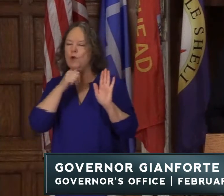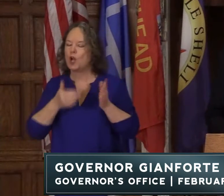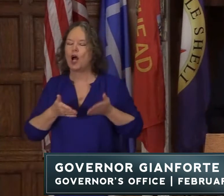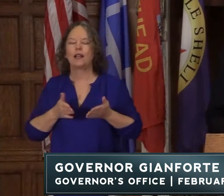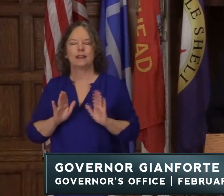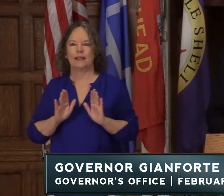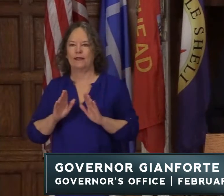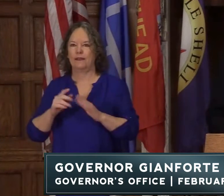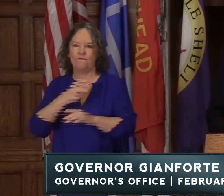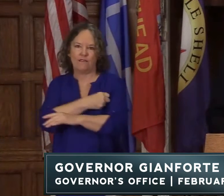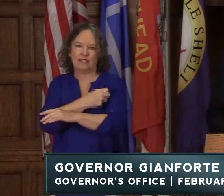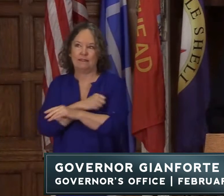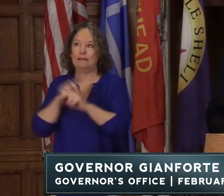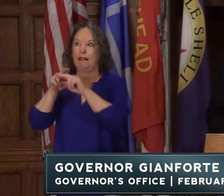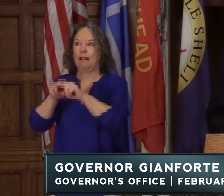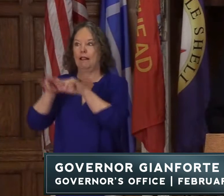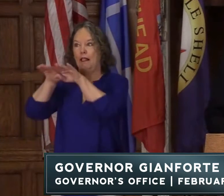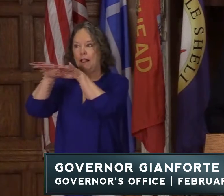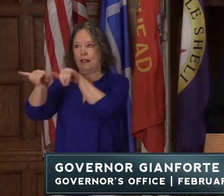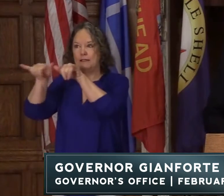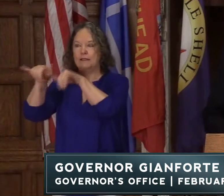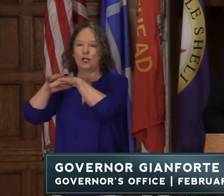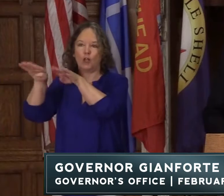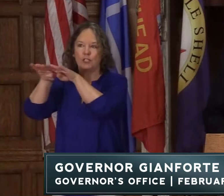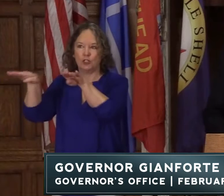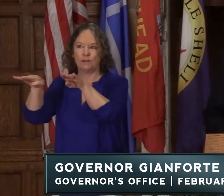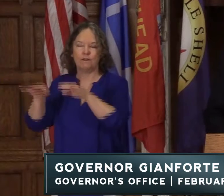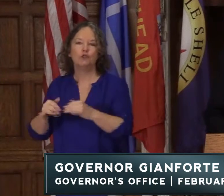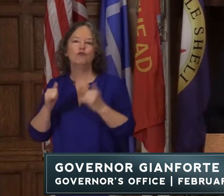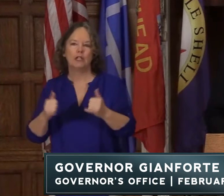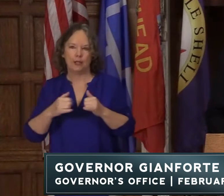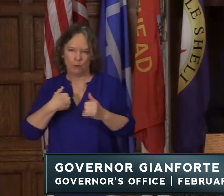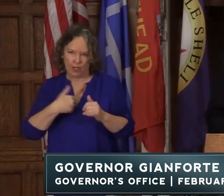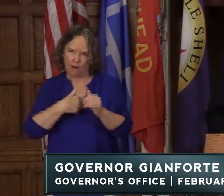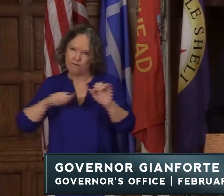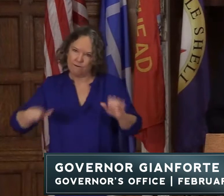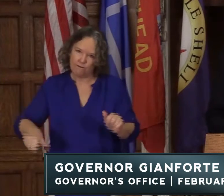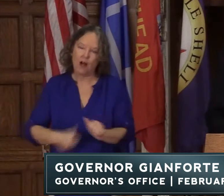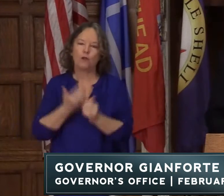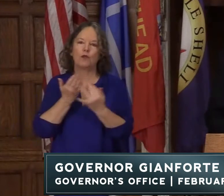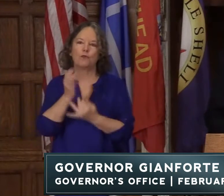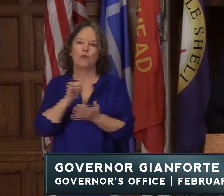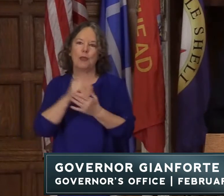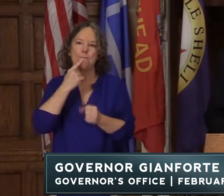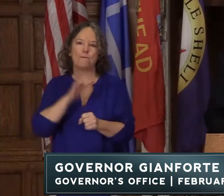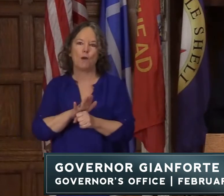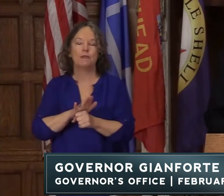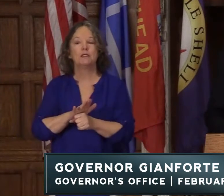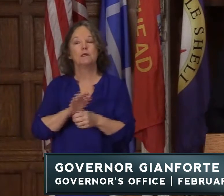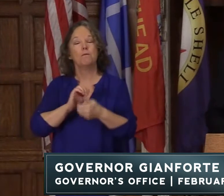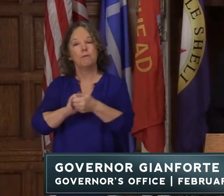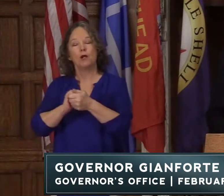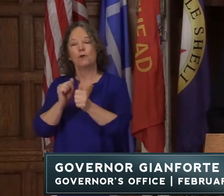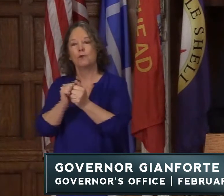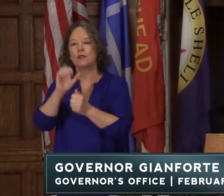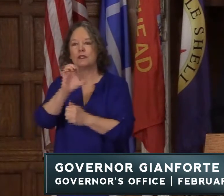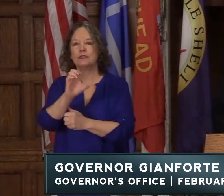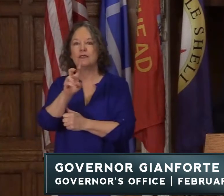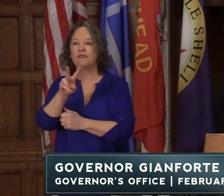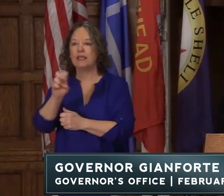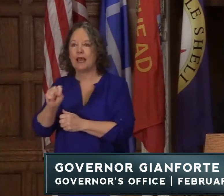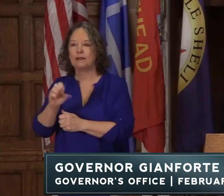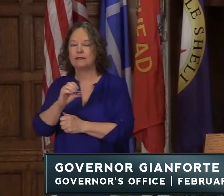shelves. Today, we're following through on that promise. In partnership with CVS and